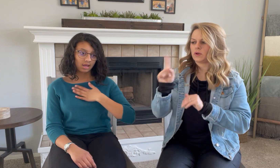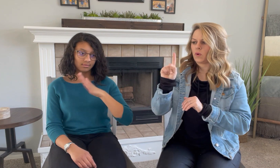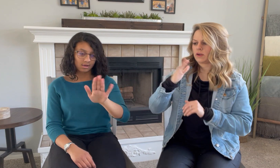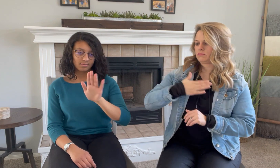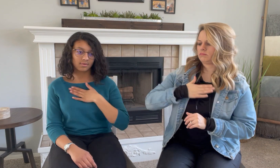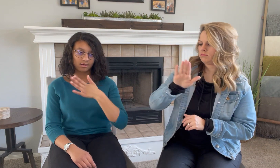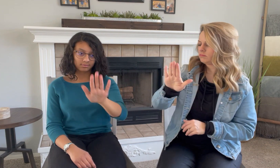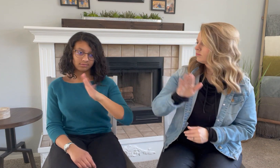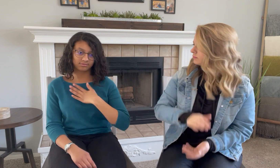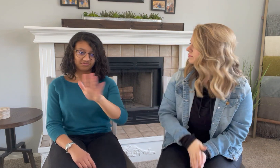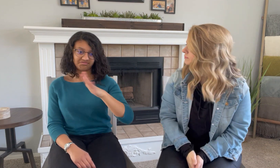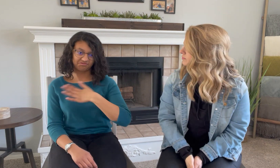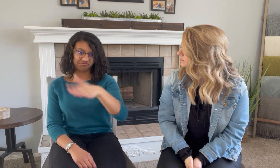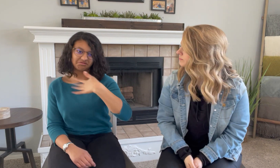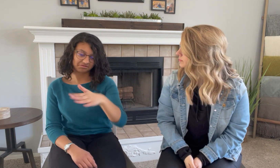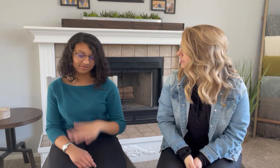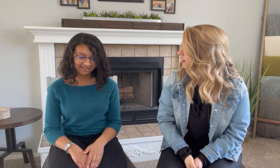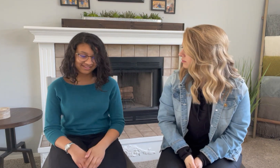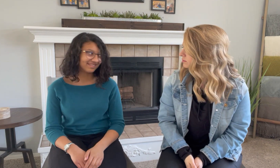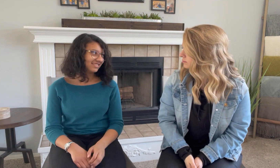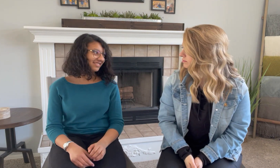where. Yeah.